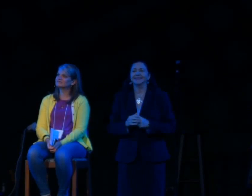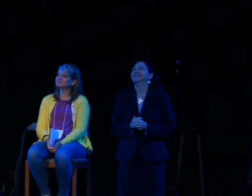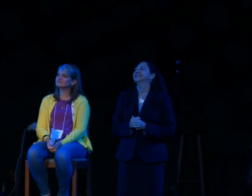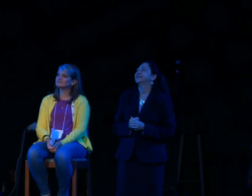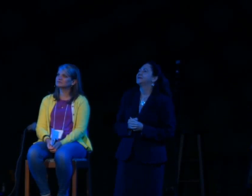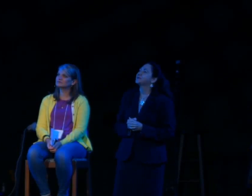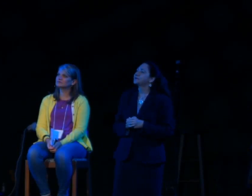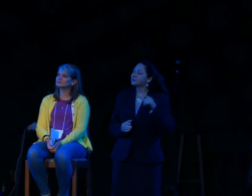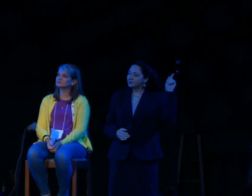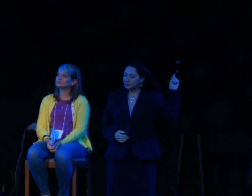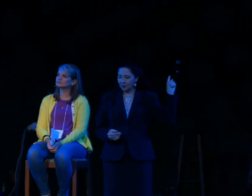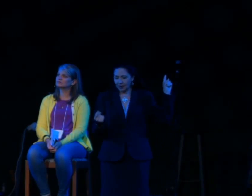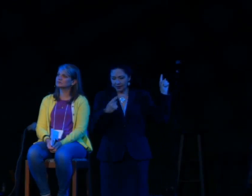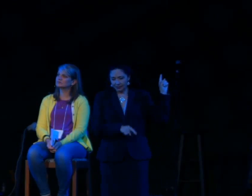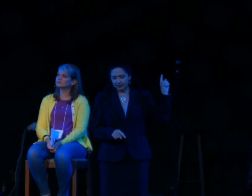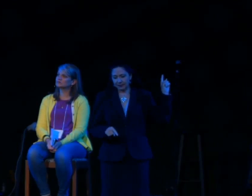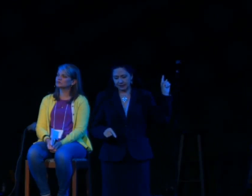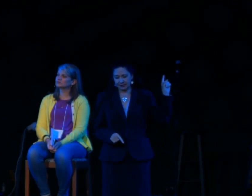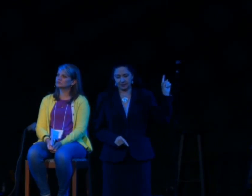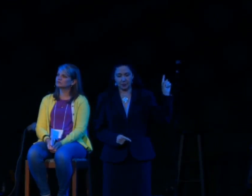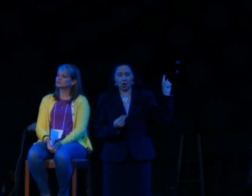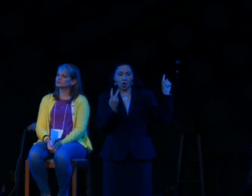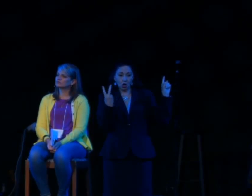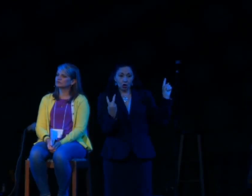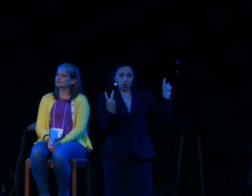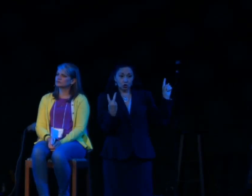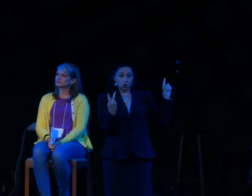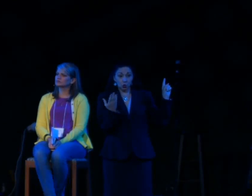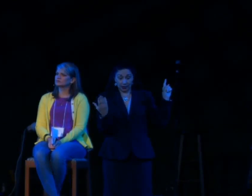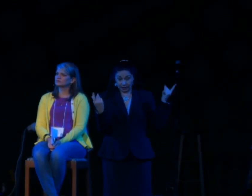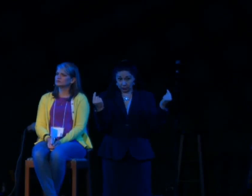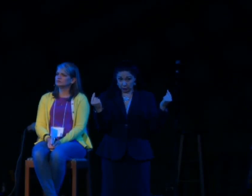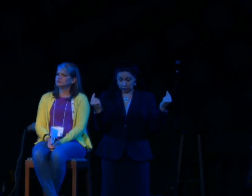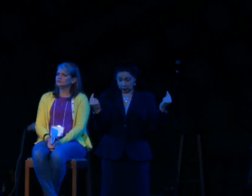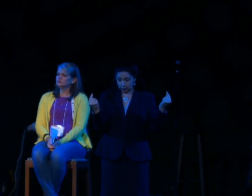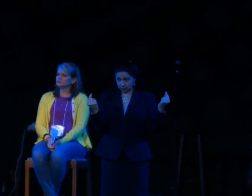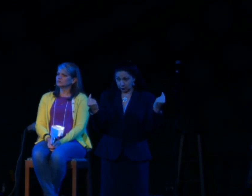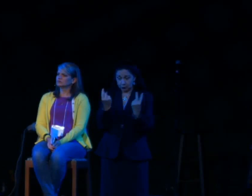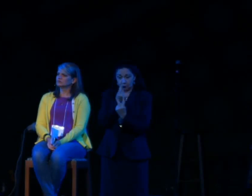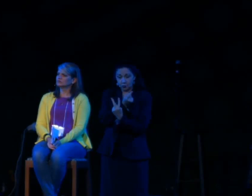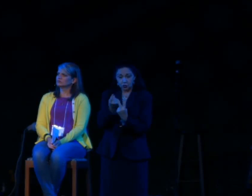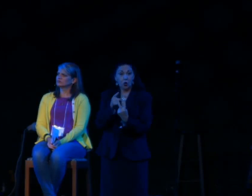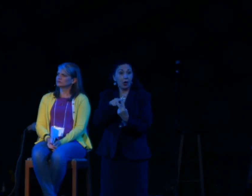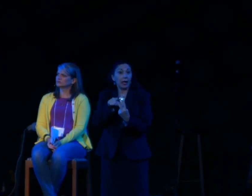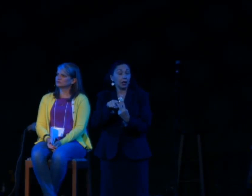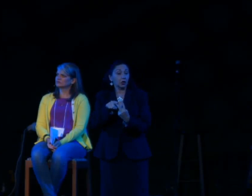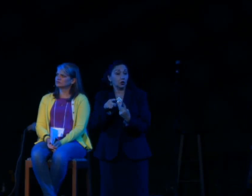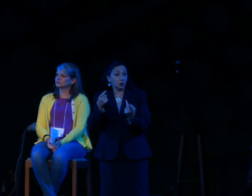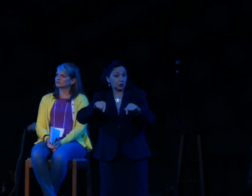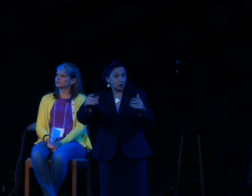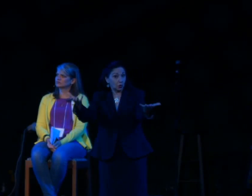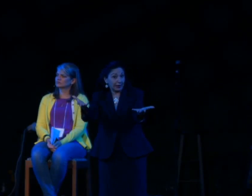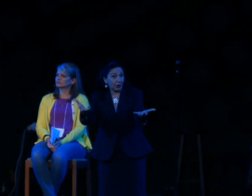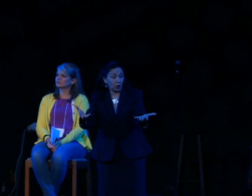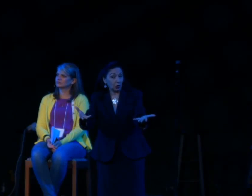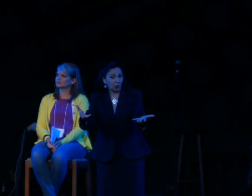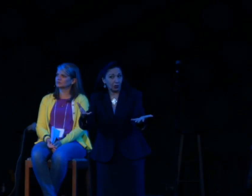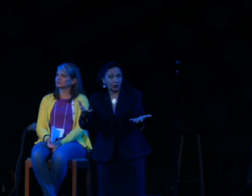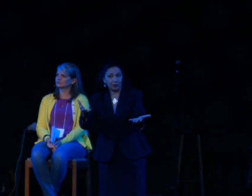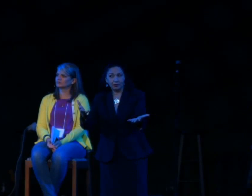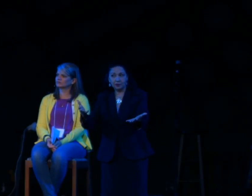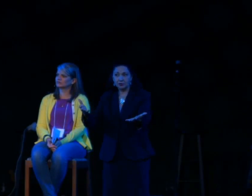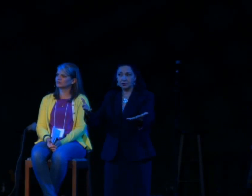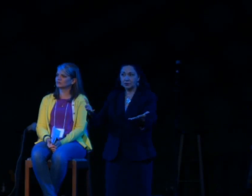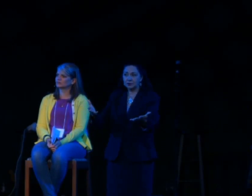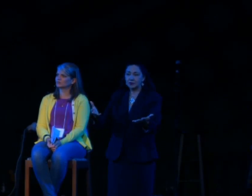this site, there are two things to do. And you can do it while you're here. I know I'm handsome, but